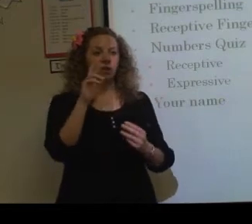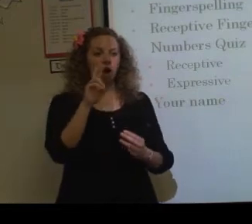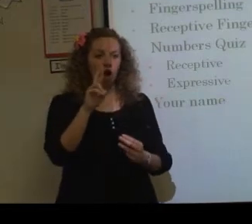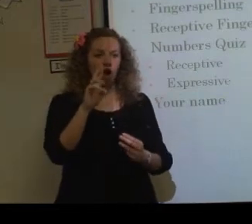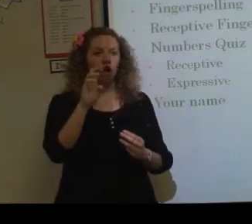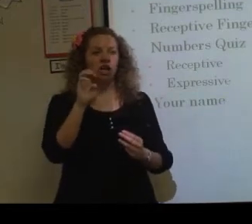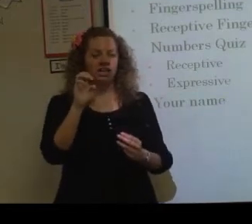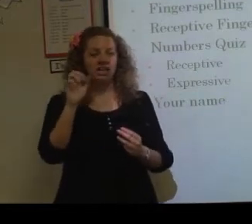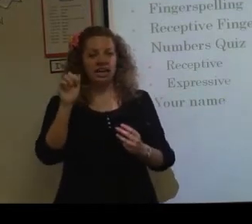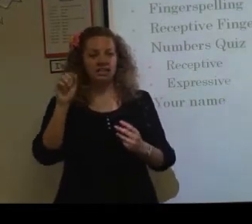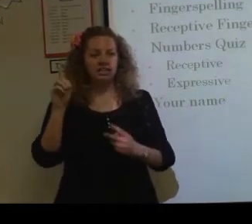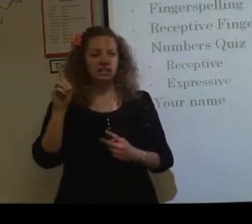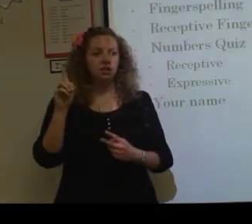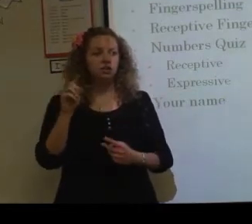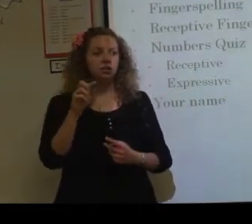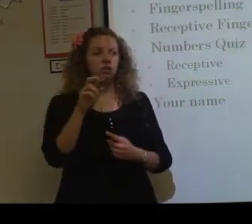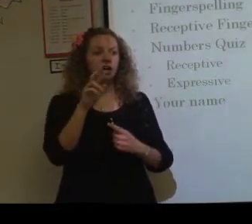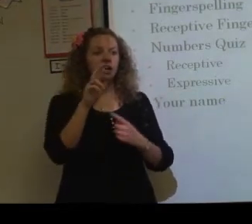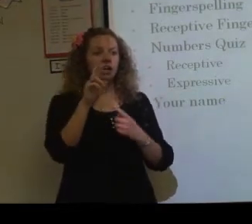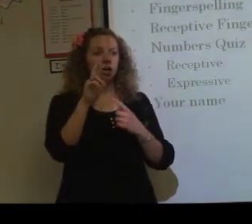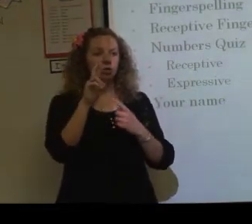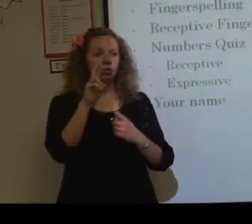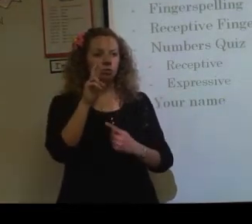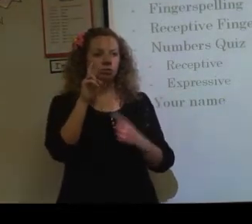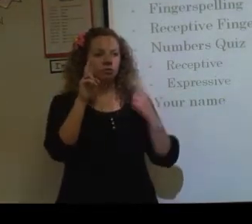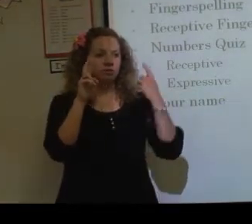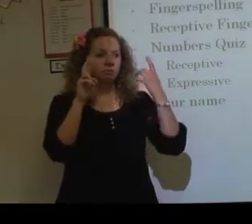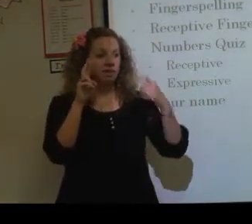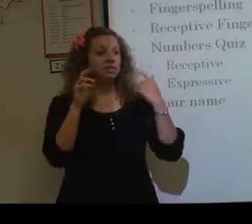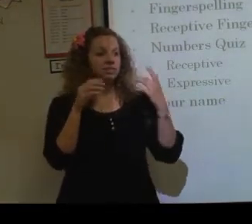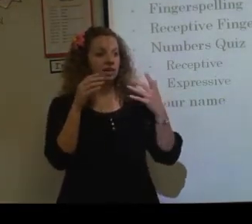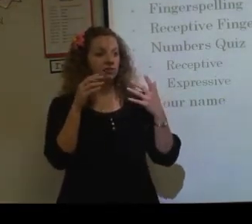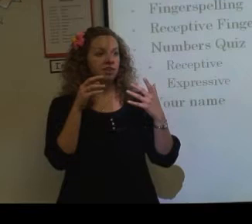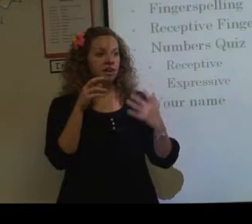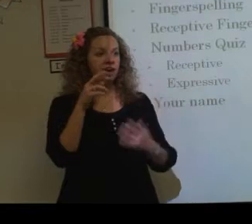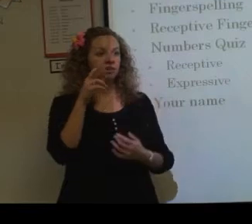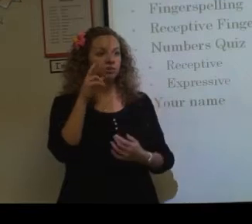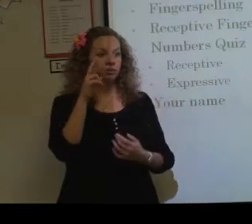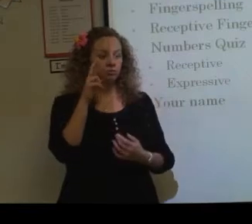going R-E-A-D, to look at it and go make the sound that it has. So like